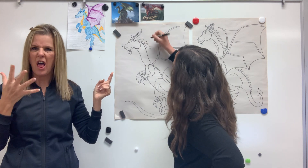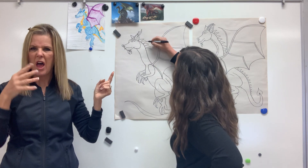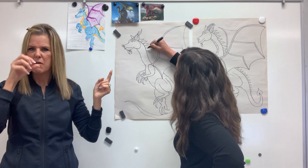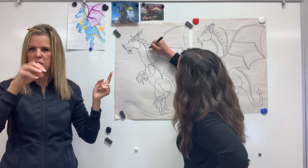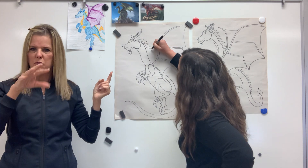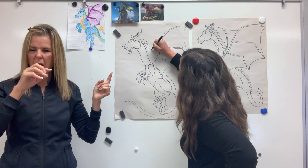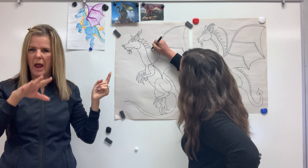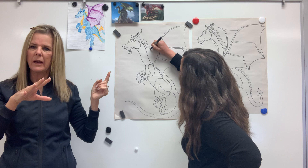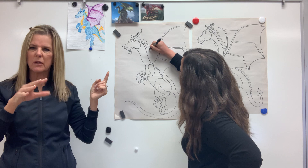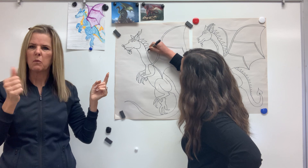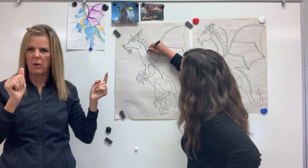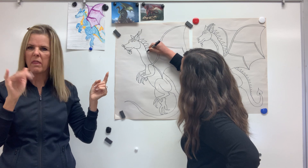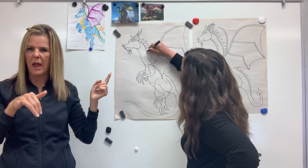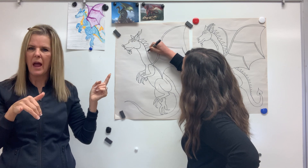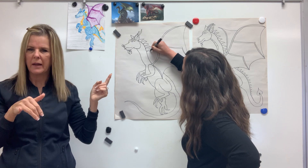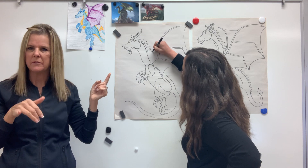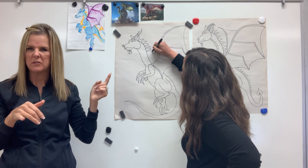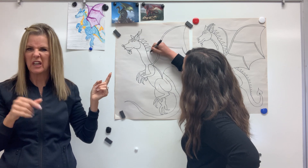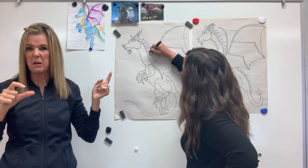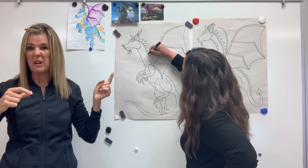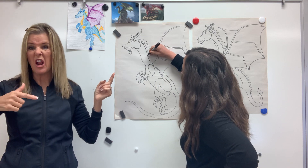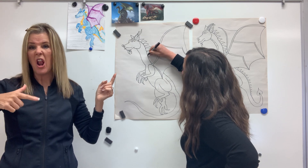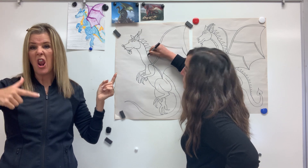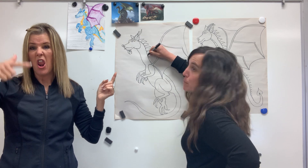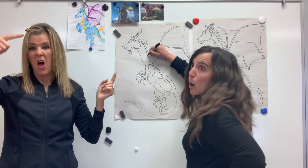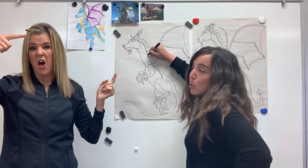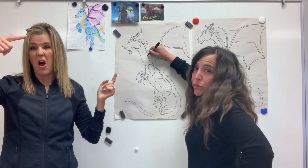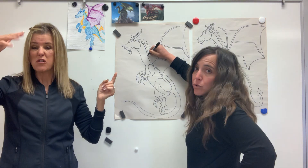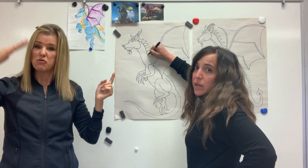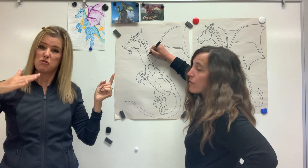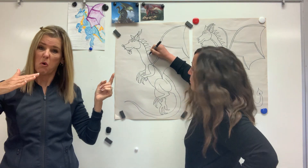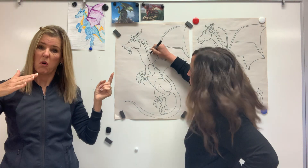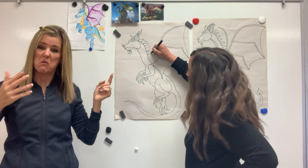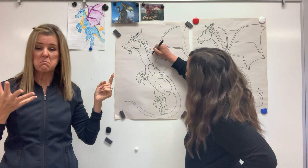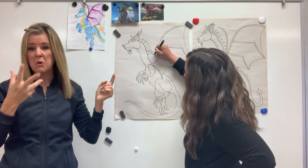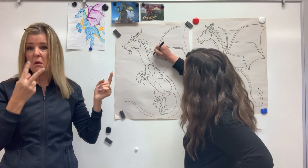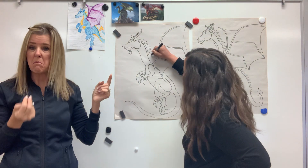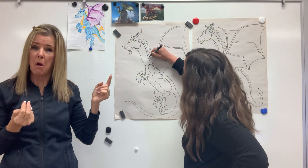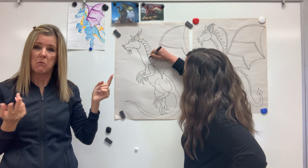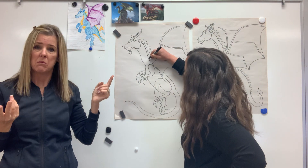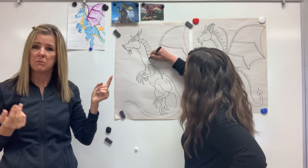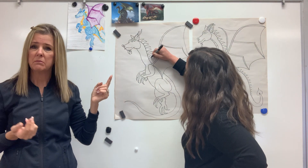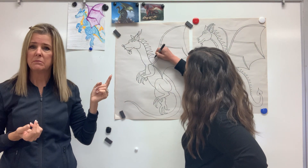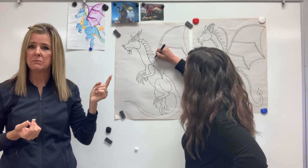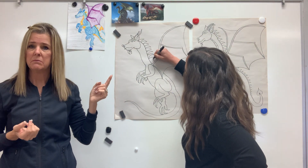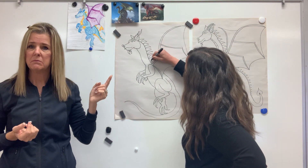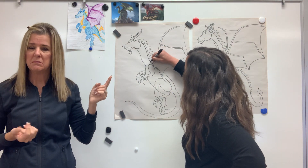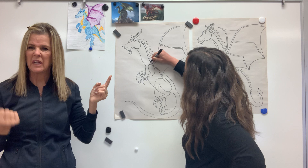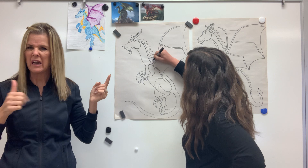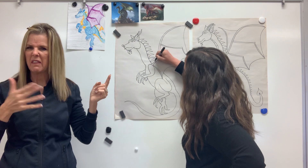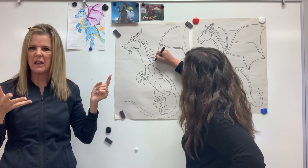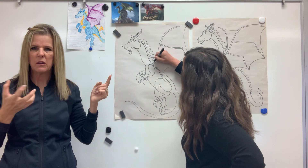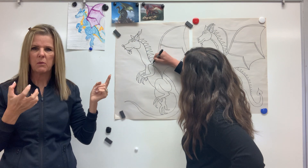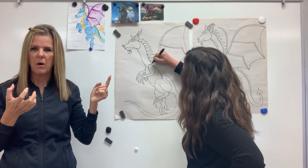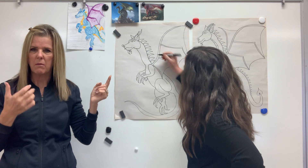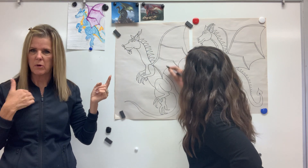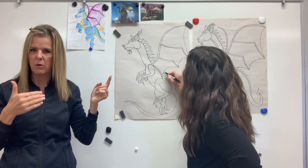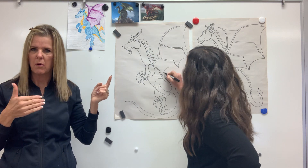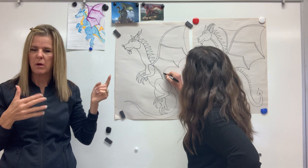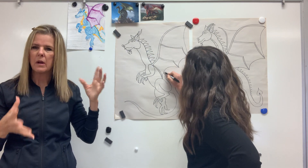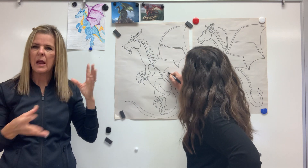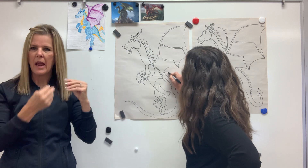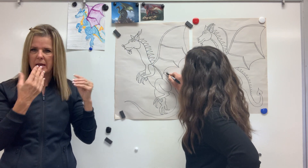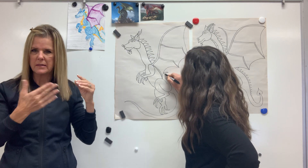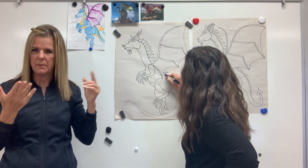and pointy. They could be shorter and thicker. They could be both. You could have both kinds. Anything that you want, but go ahead and